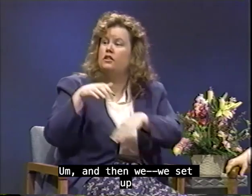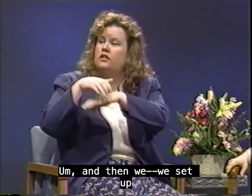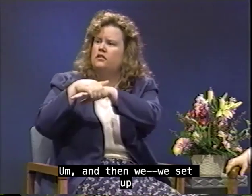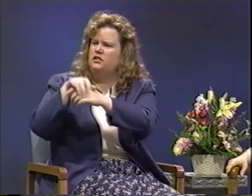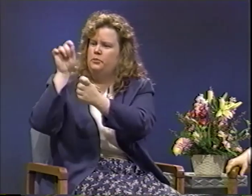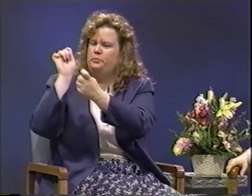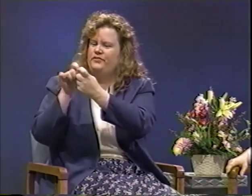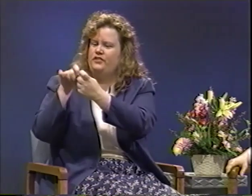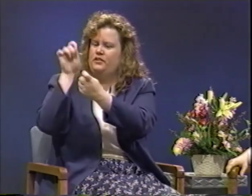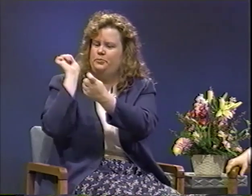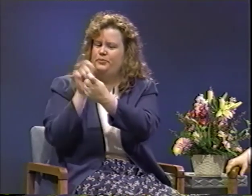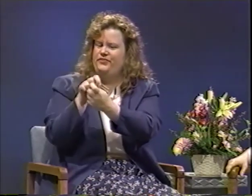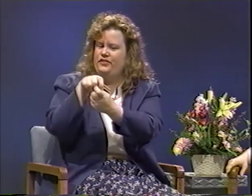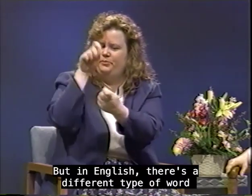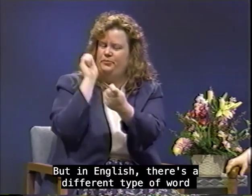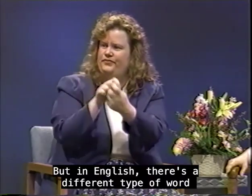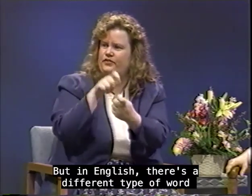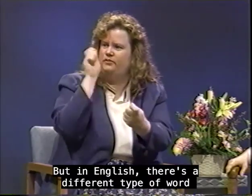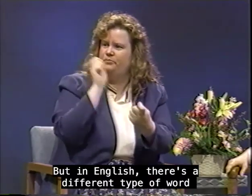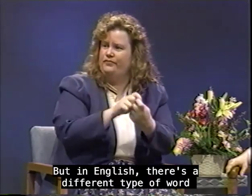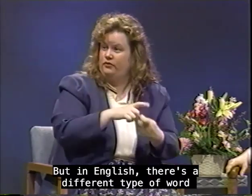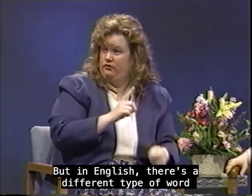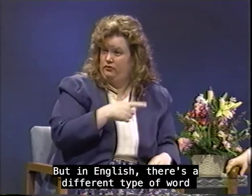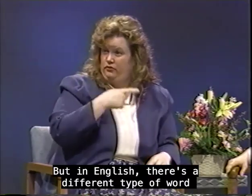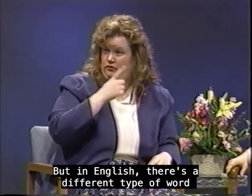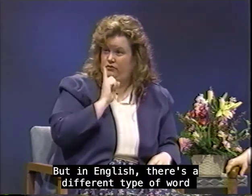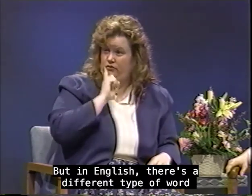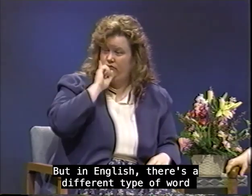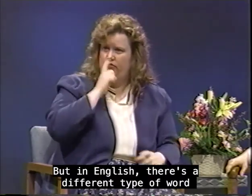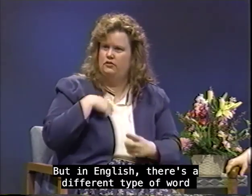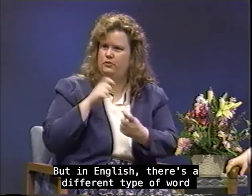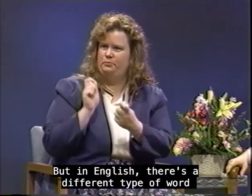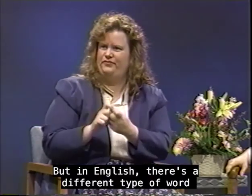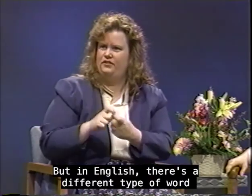place. But in English, there's a different type of word order.